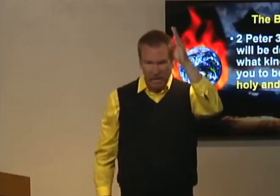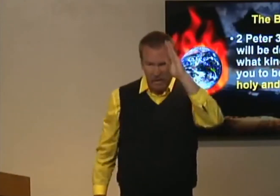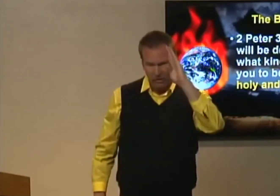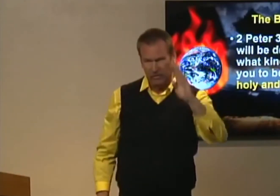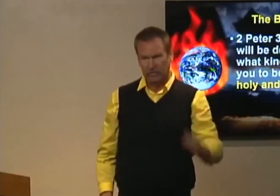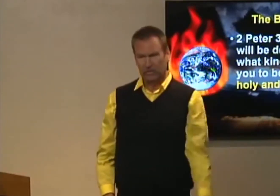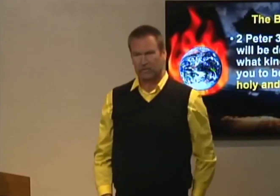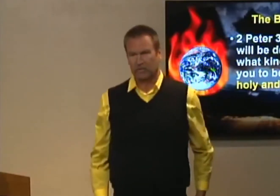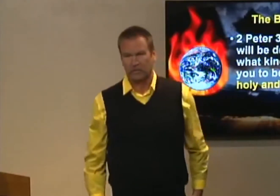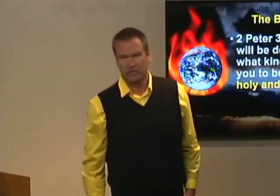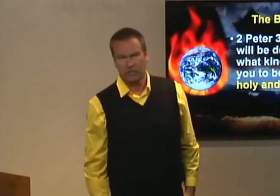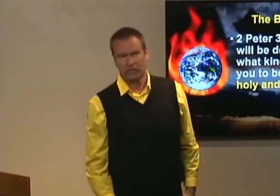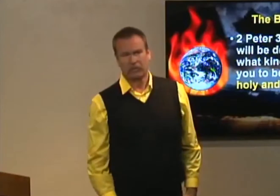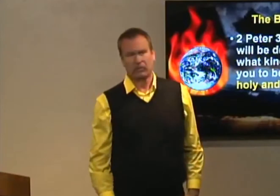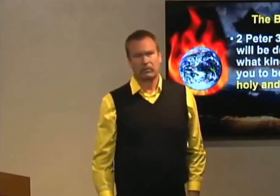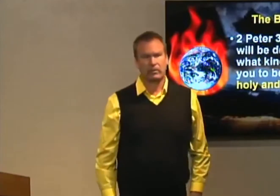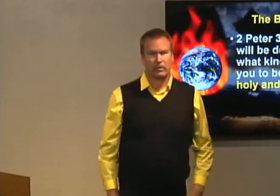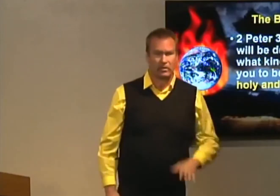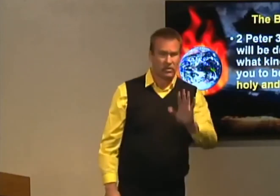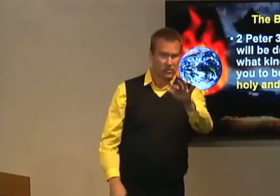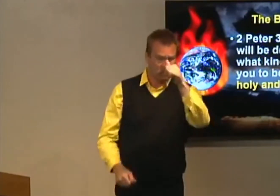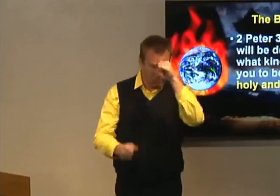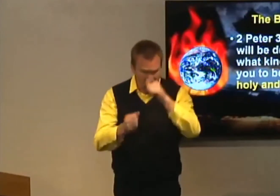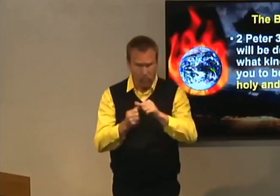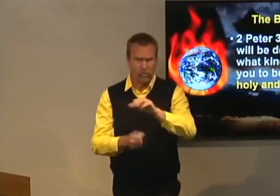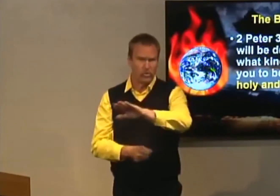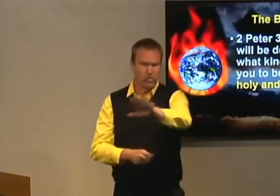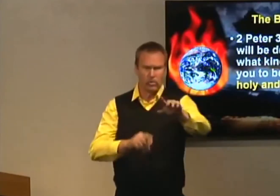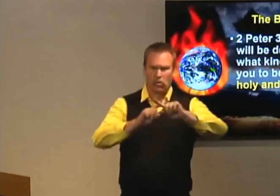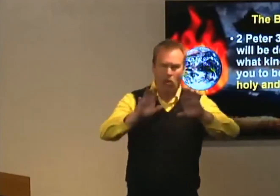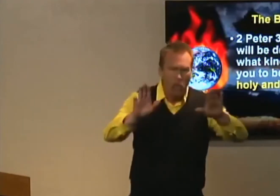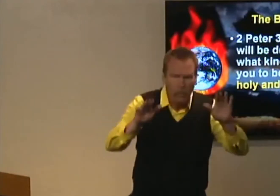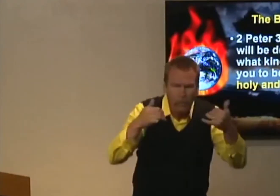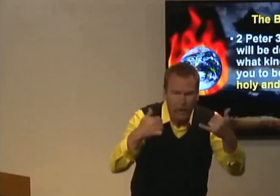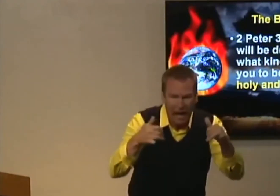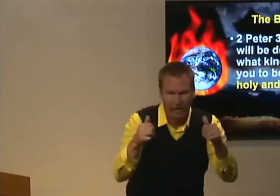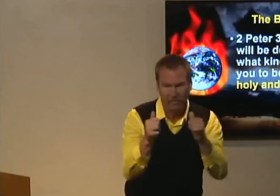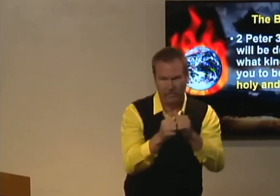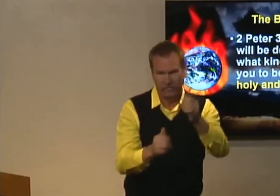holy when you face God, when you come into the presence of God. Remember,